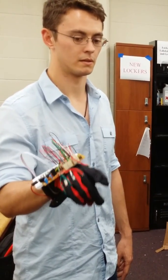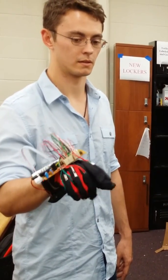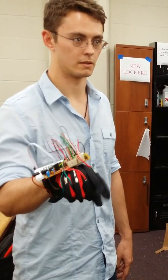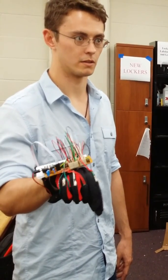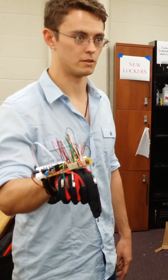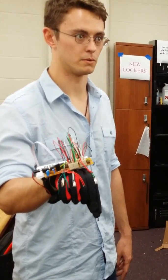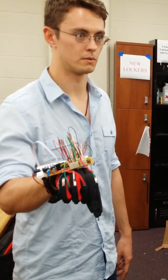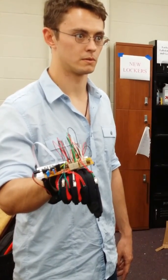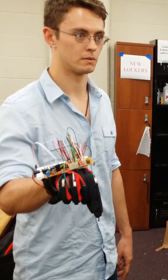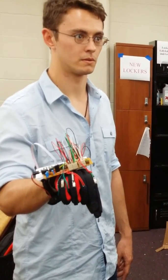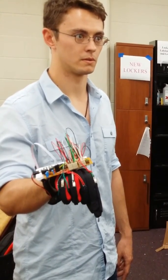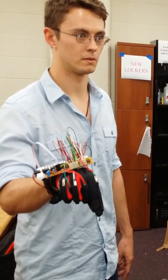Q.